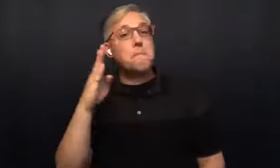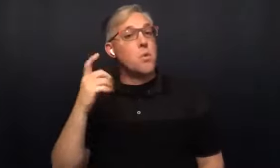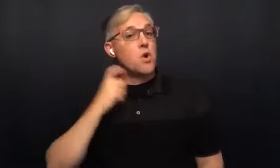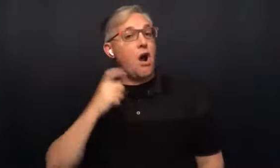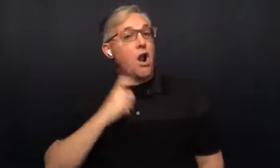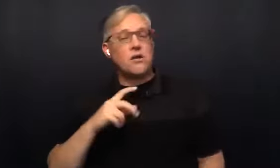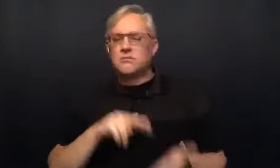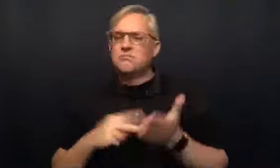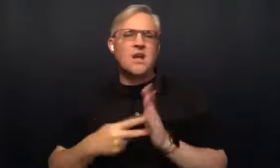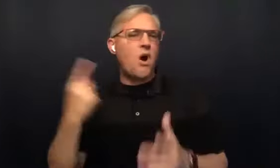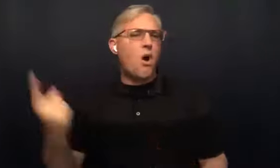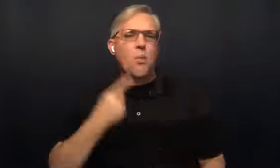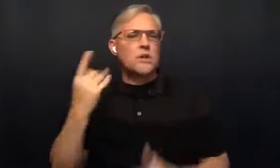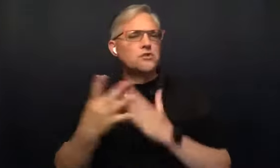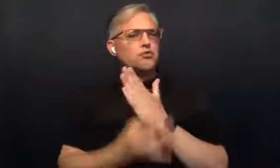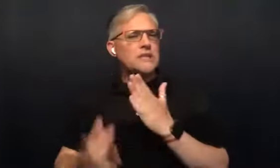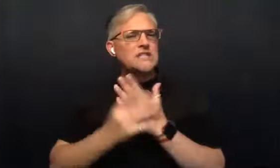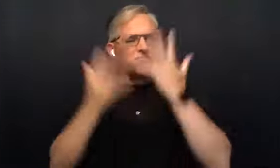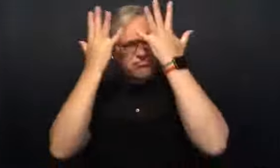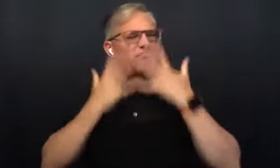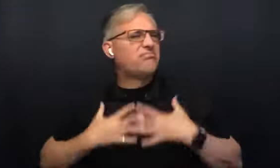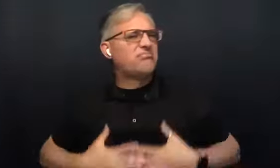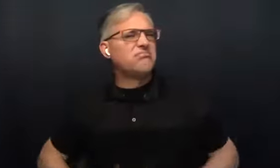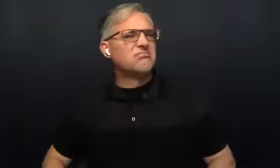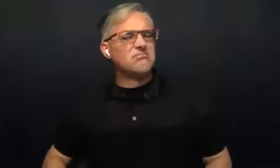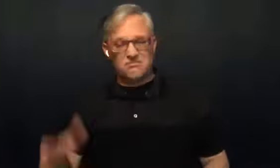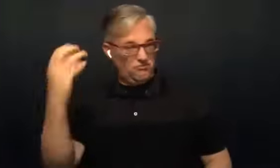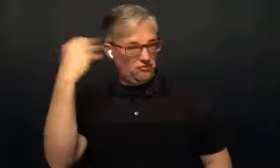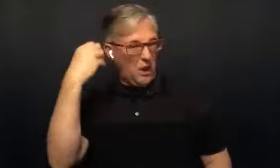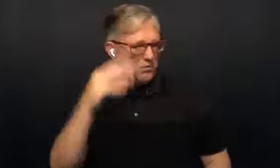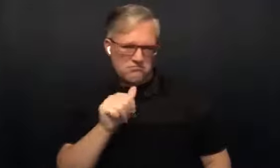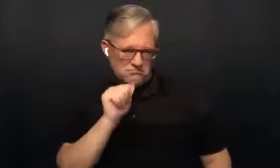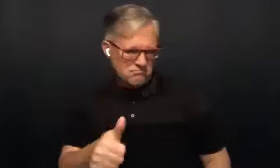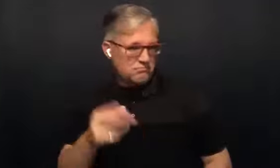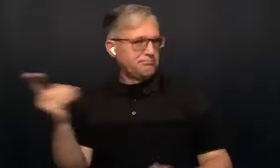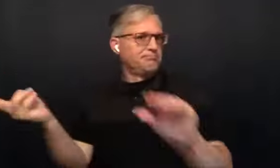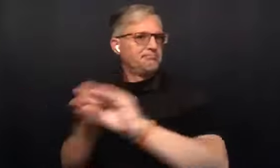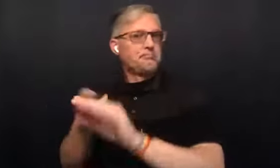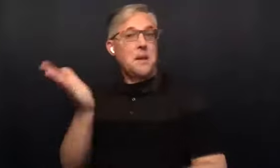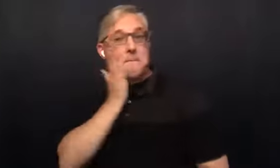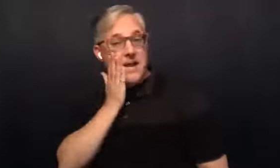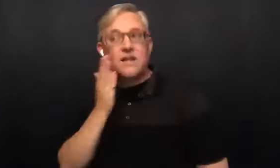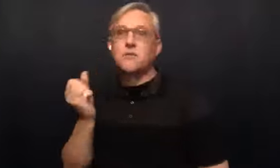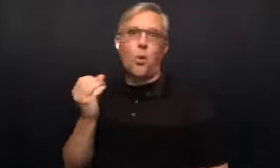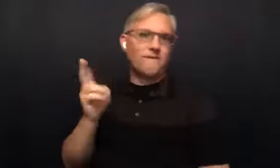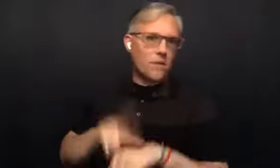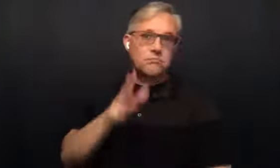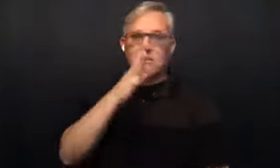toe in grease. He went straight to bed and he never showered. And of course, do I need to tell you, my parents never slept with one another. But as soon as Dad went to